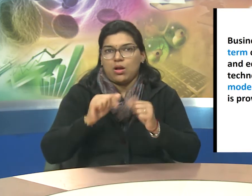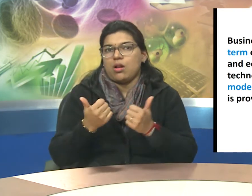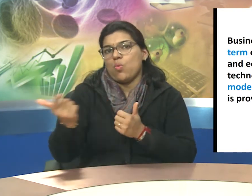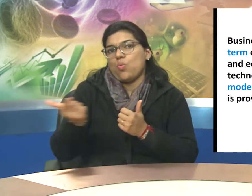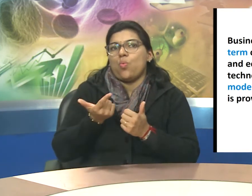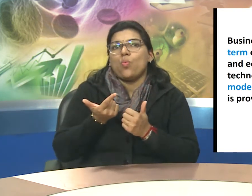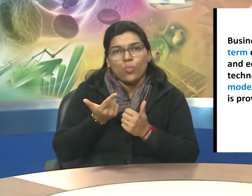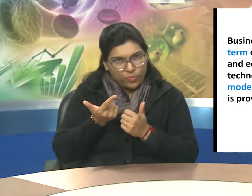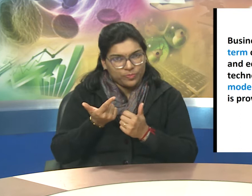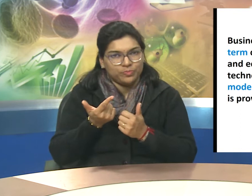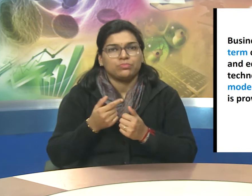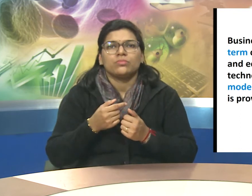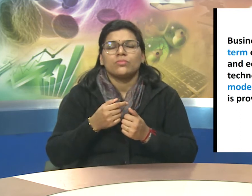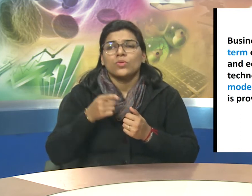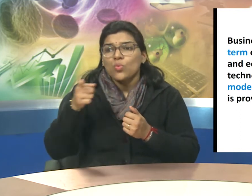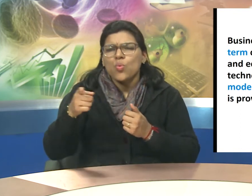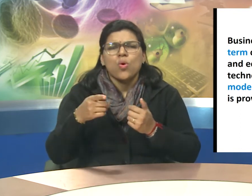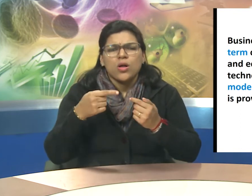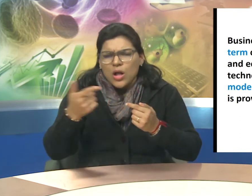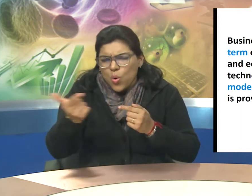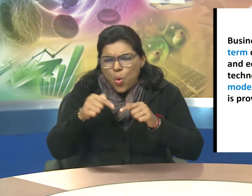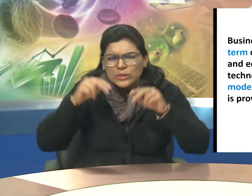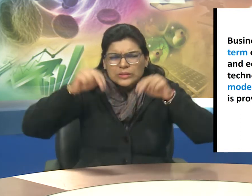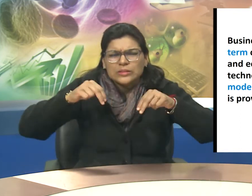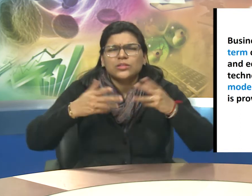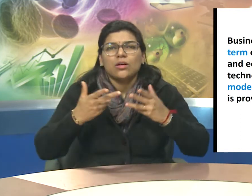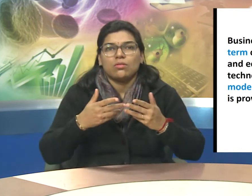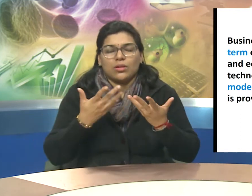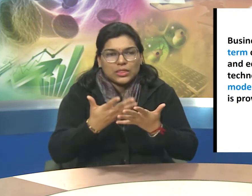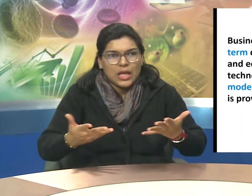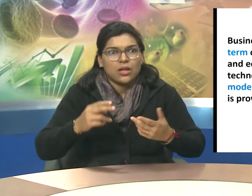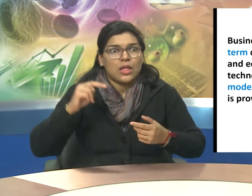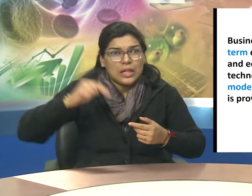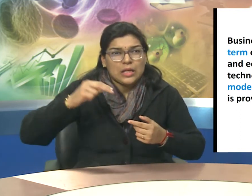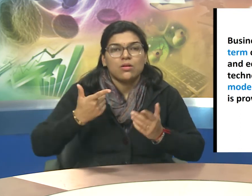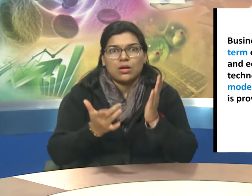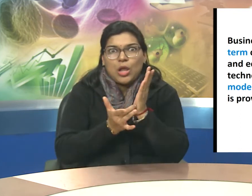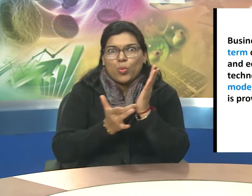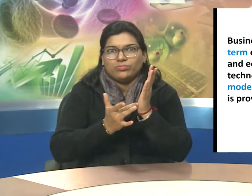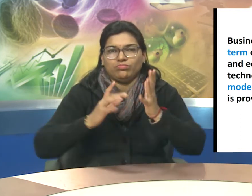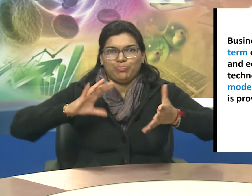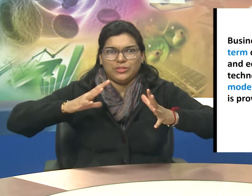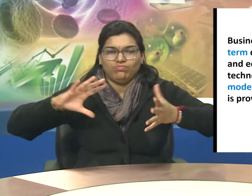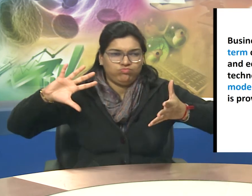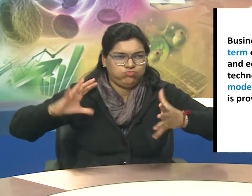expansion and modernization also. So financial assistance